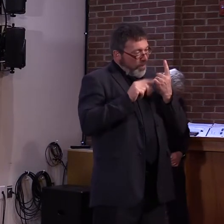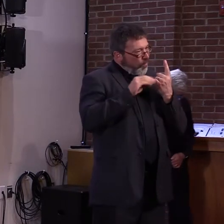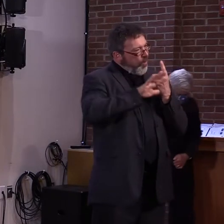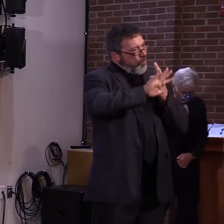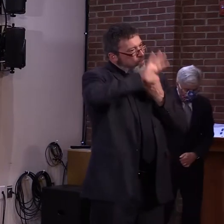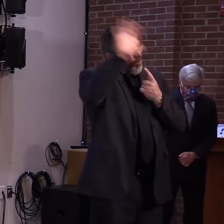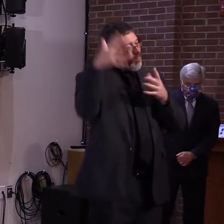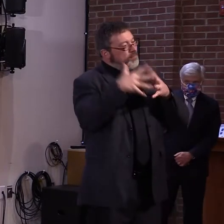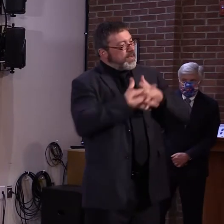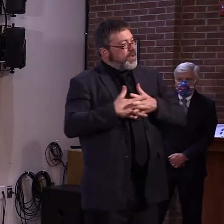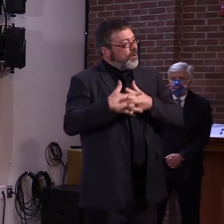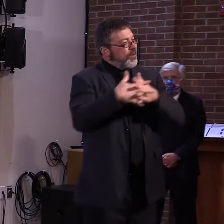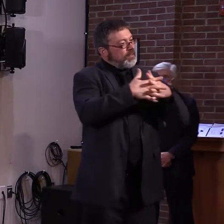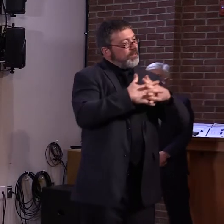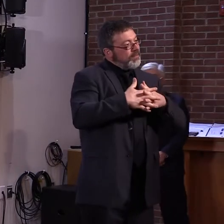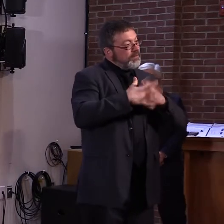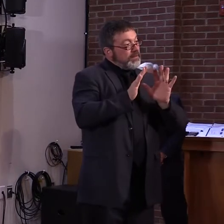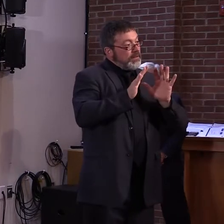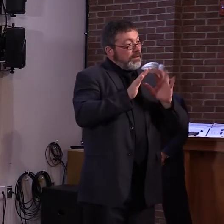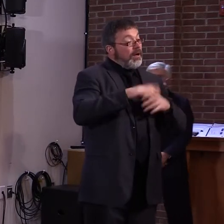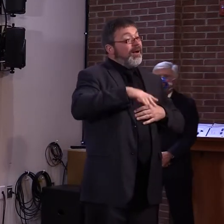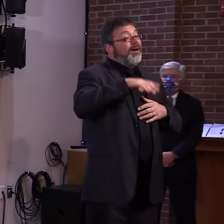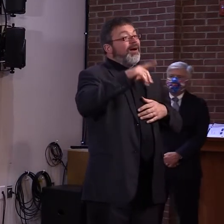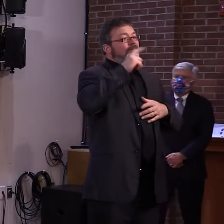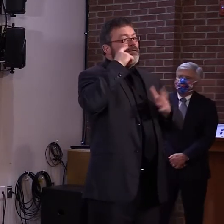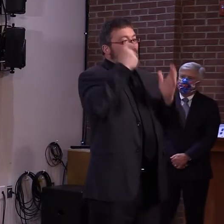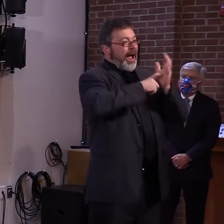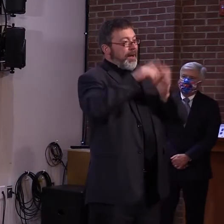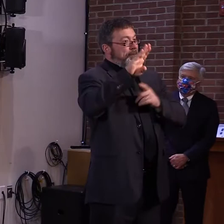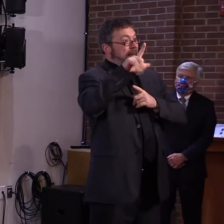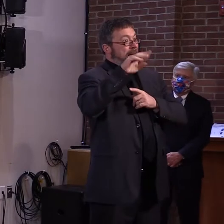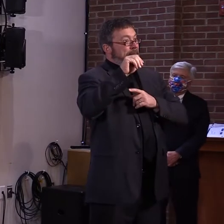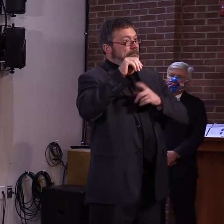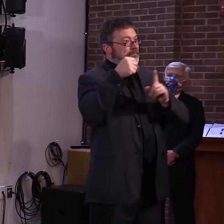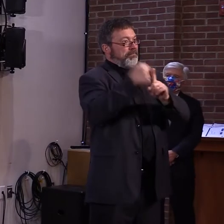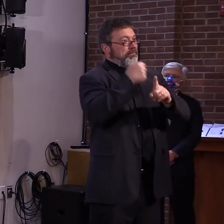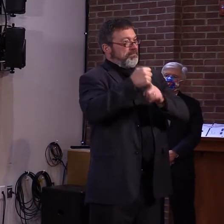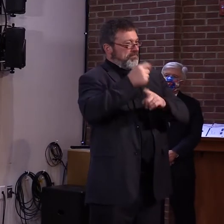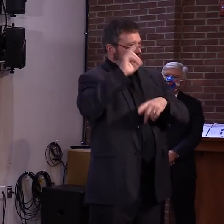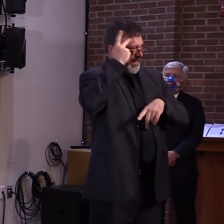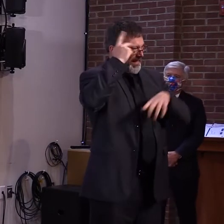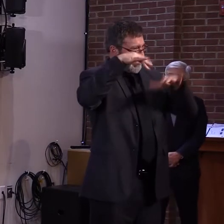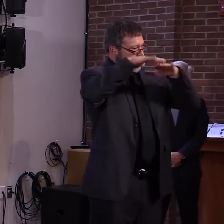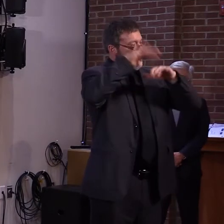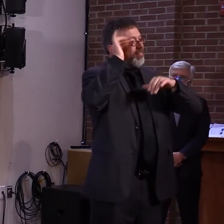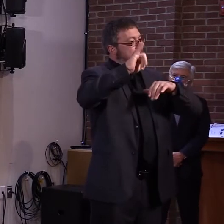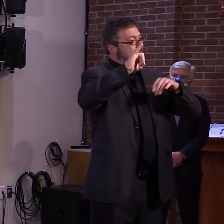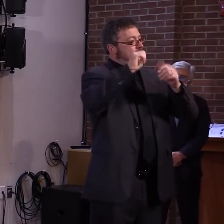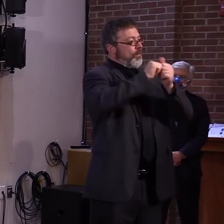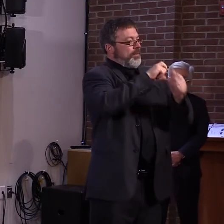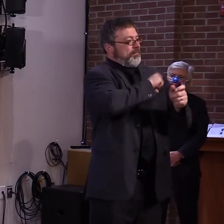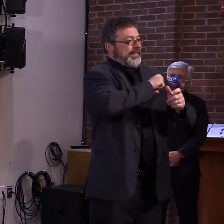are any worse off than we were pre-pandemic in terms of law enforcement, but we